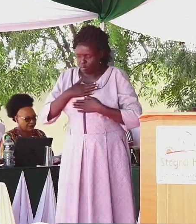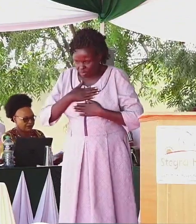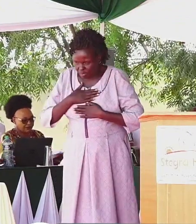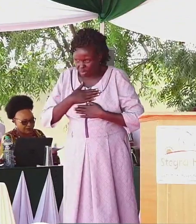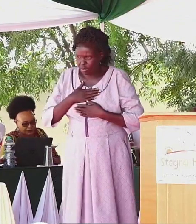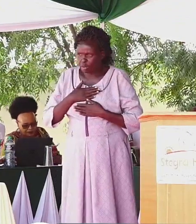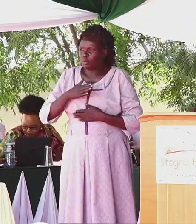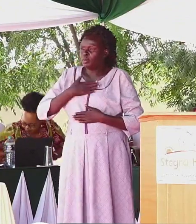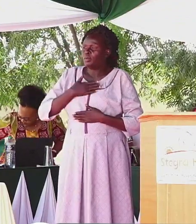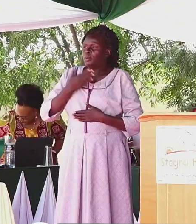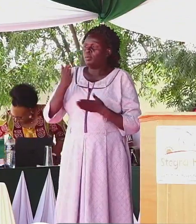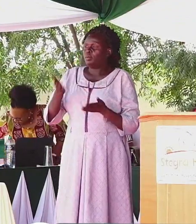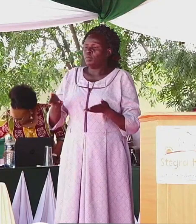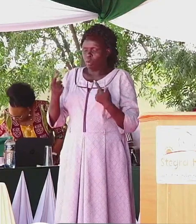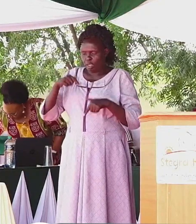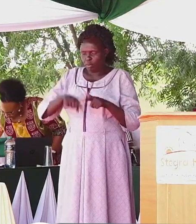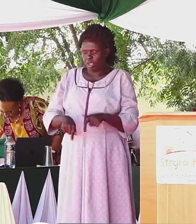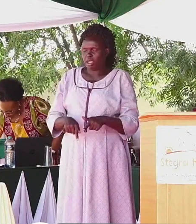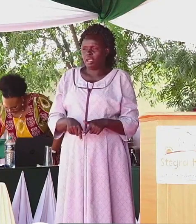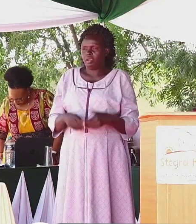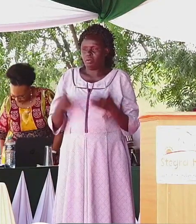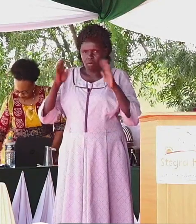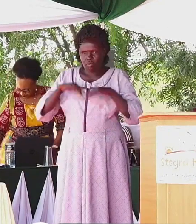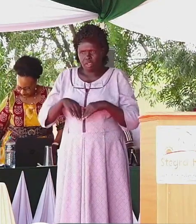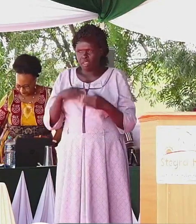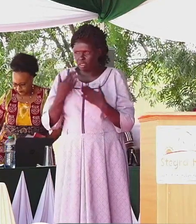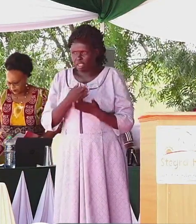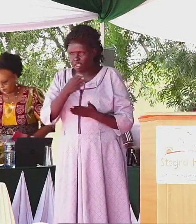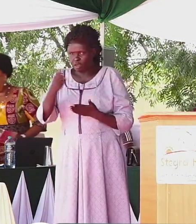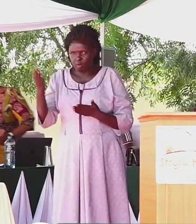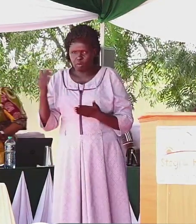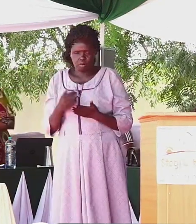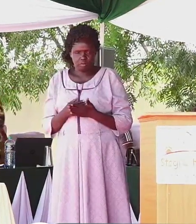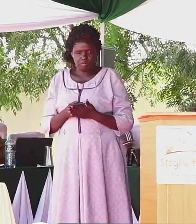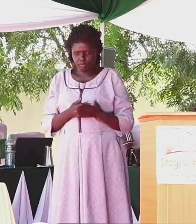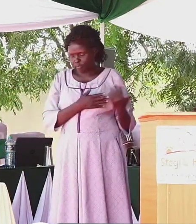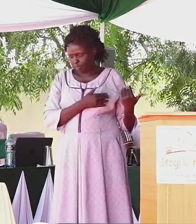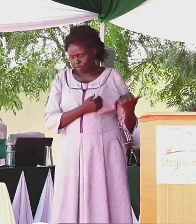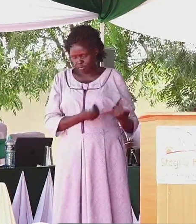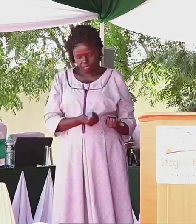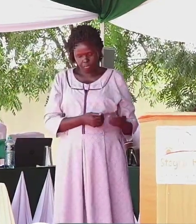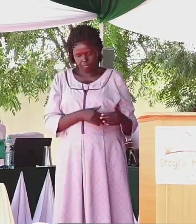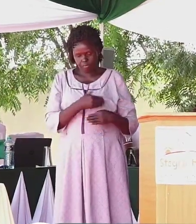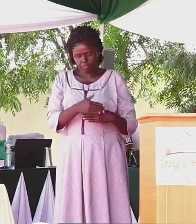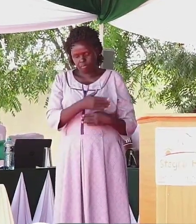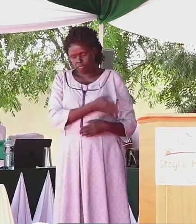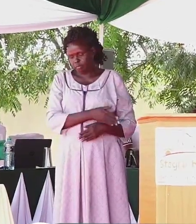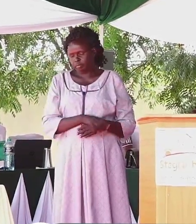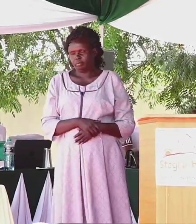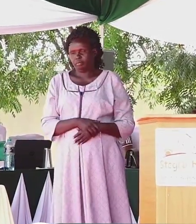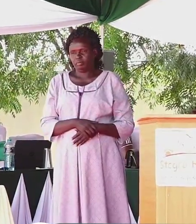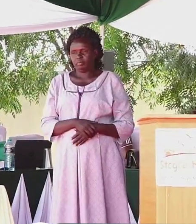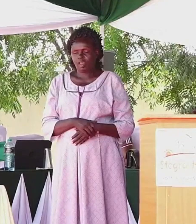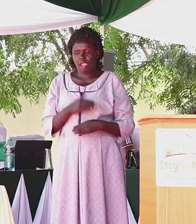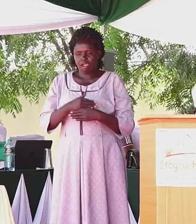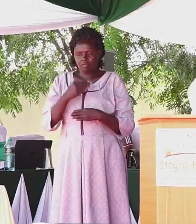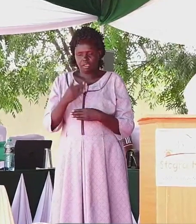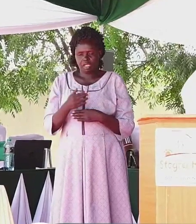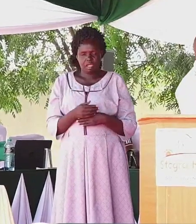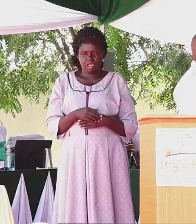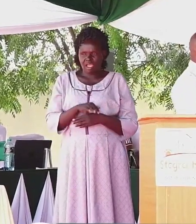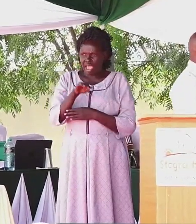us, and particularly this county. So thank you, and Immaculate, please come to the front. Thereafter, I would want to request